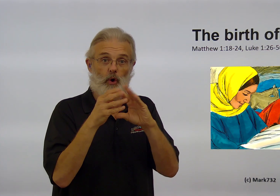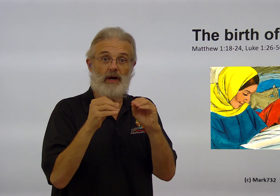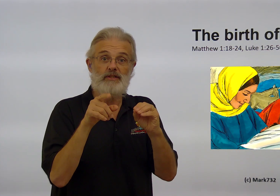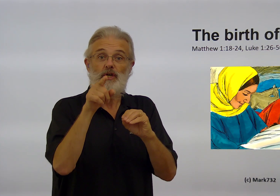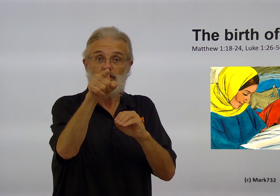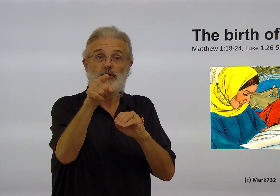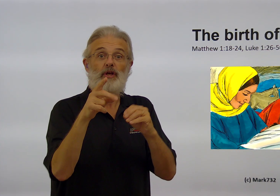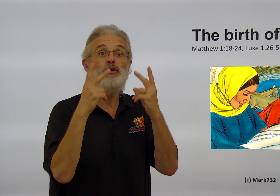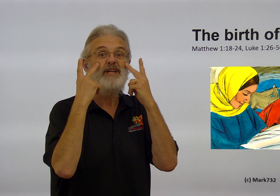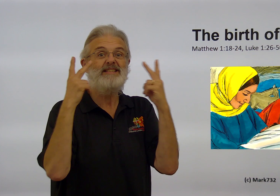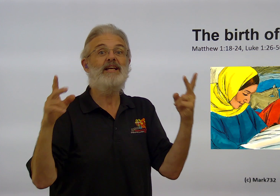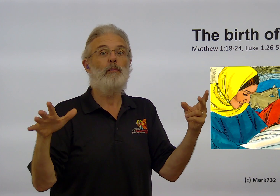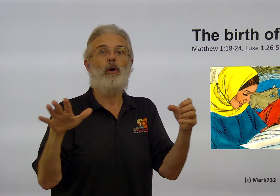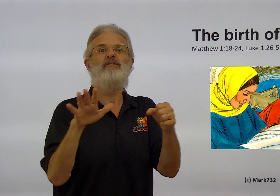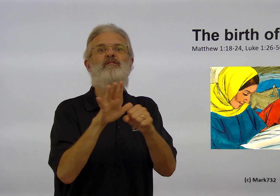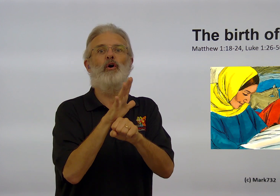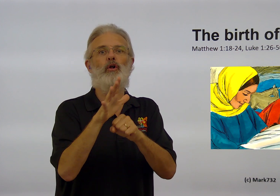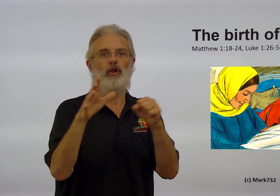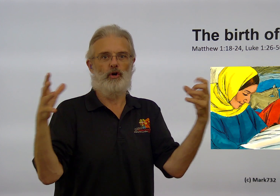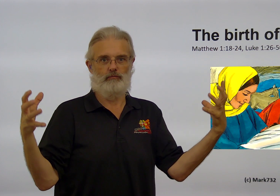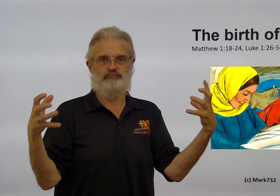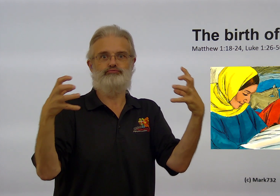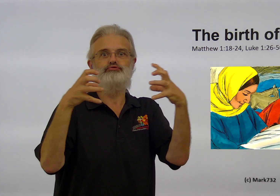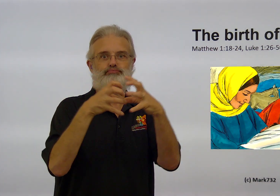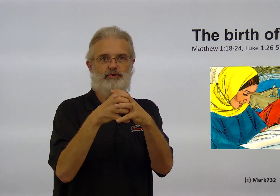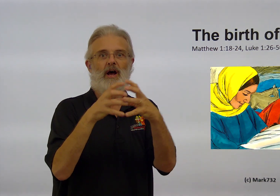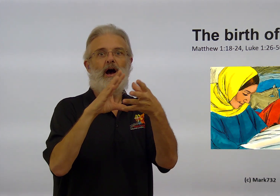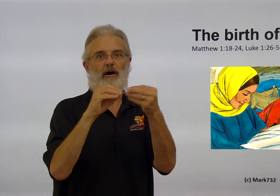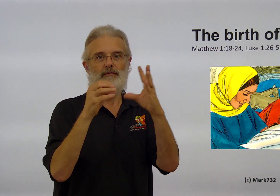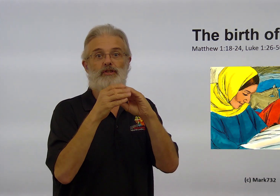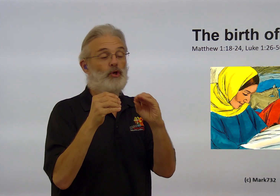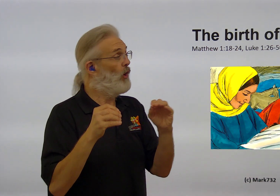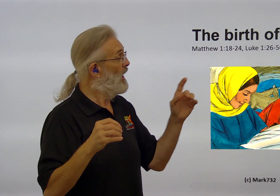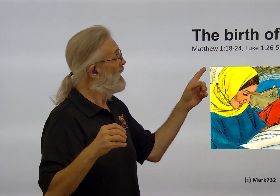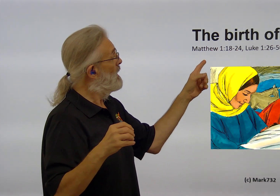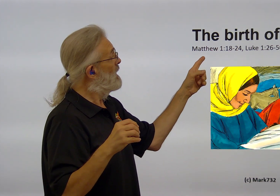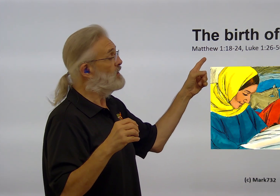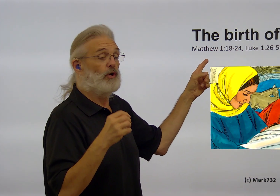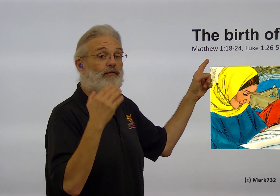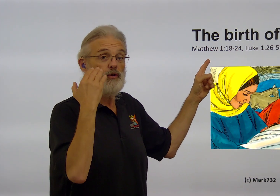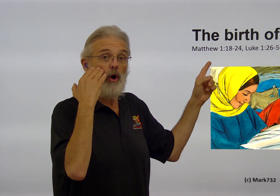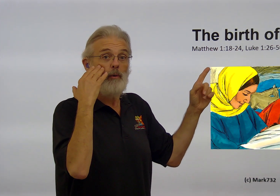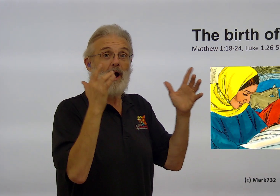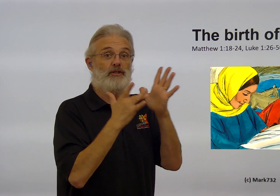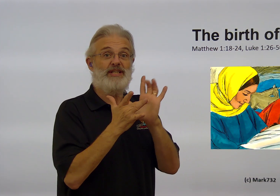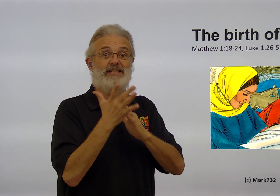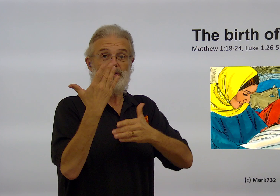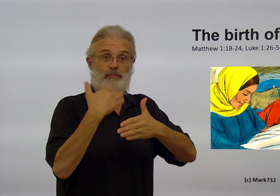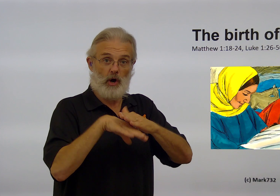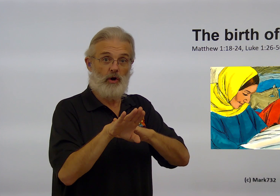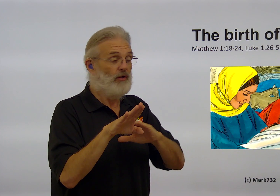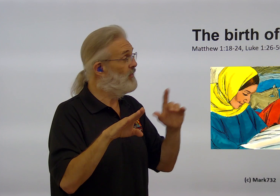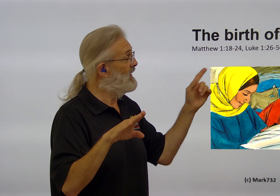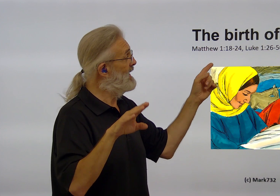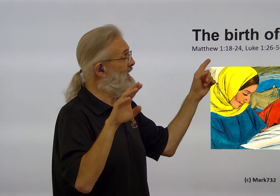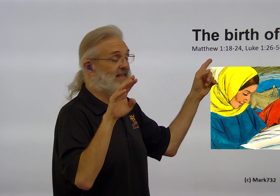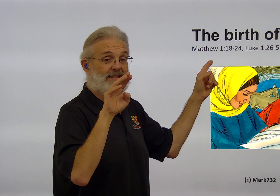stories so that you can see a more fuller of the story. So, if you know about Jesus' birth, it is